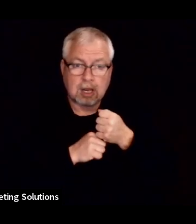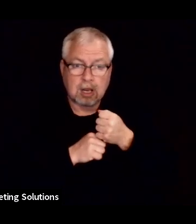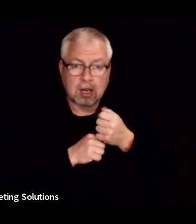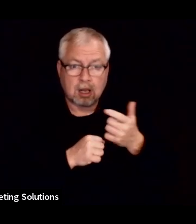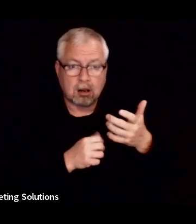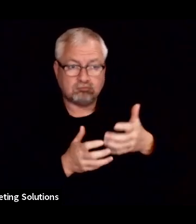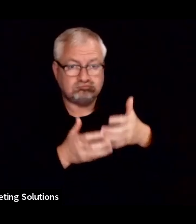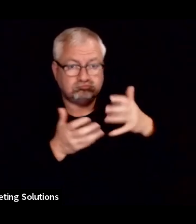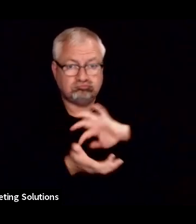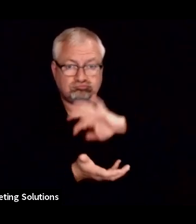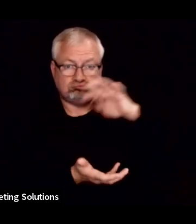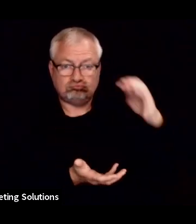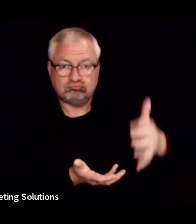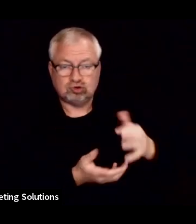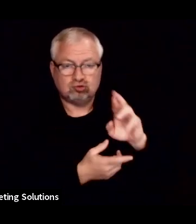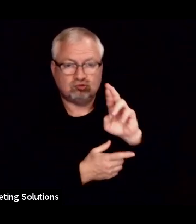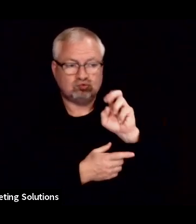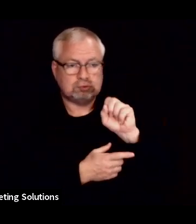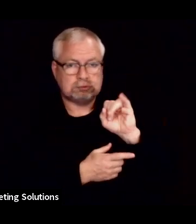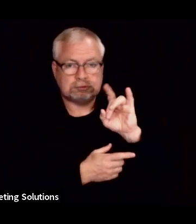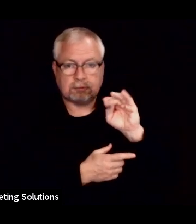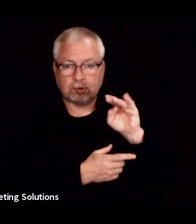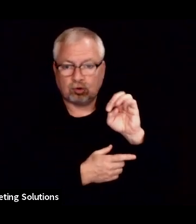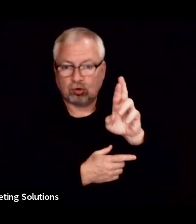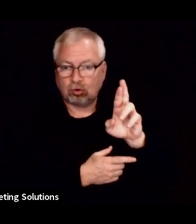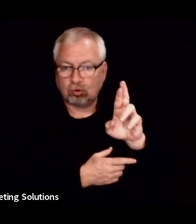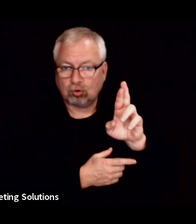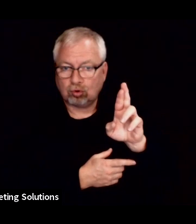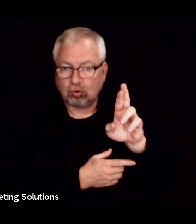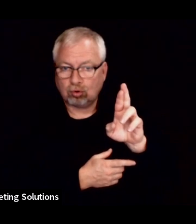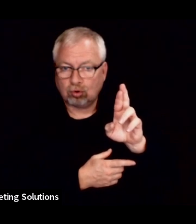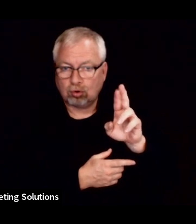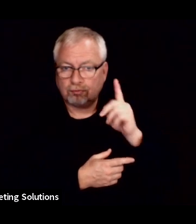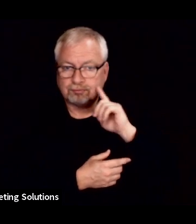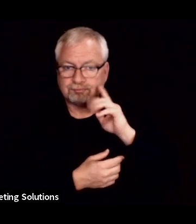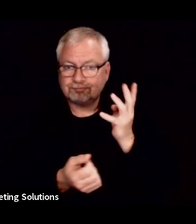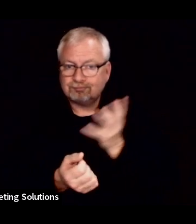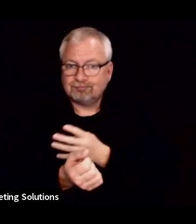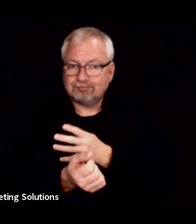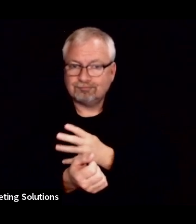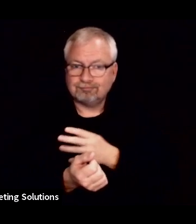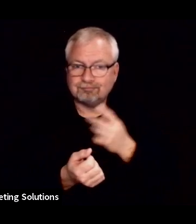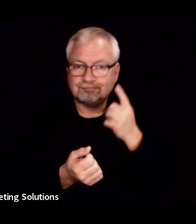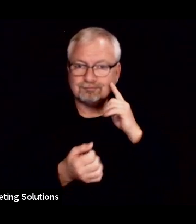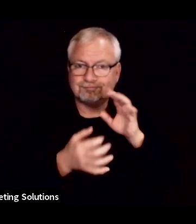Linfield has talked about getting multiple shipments, but I'm hoping for some context on whether